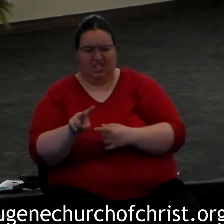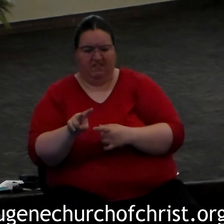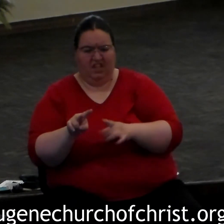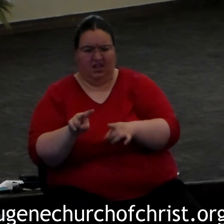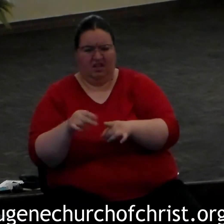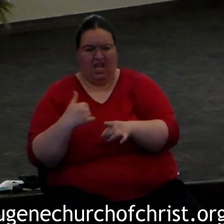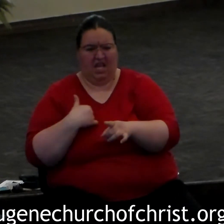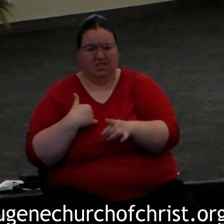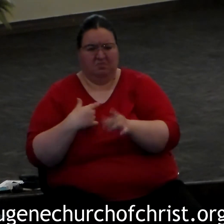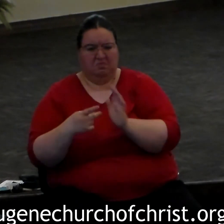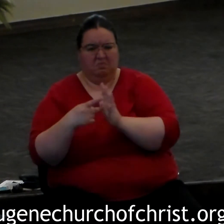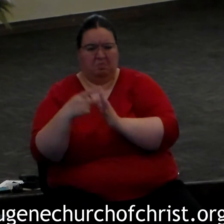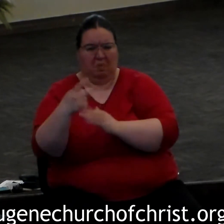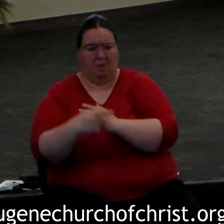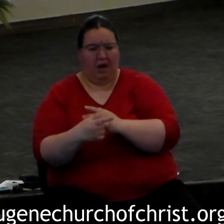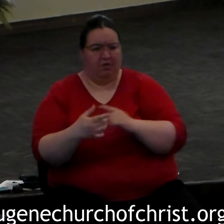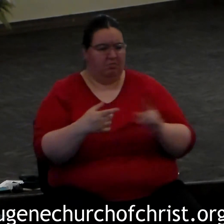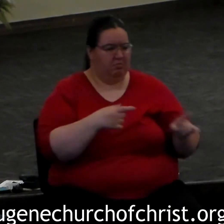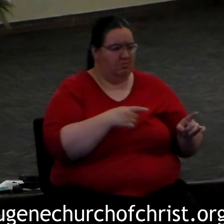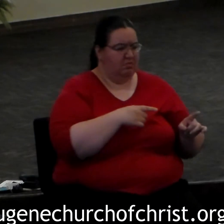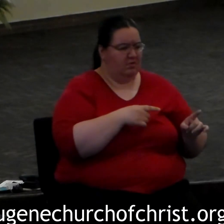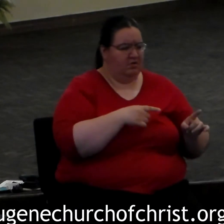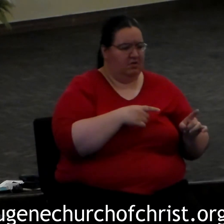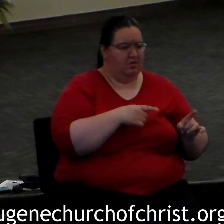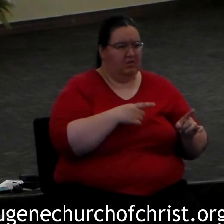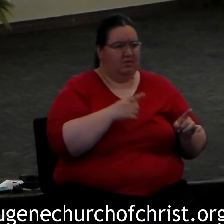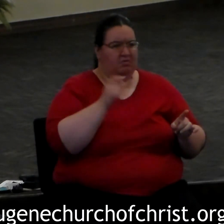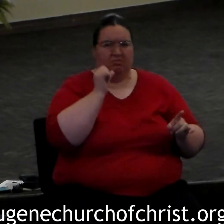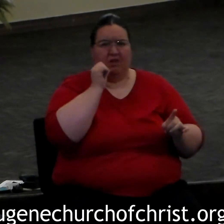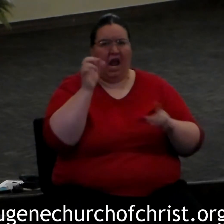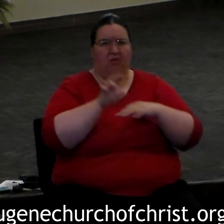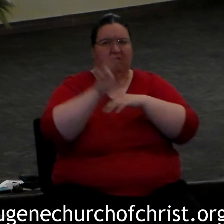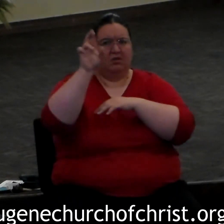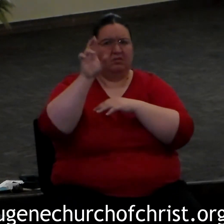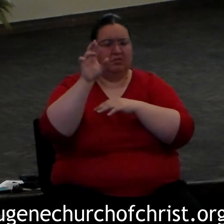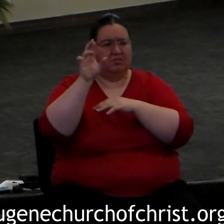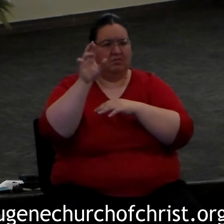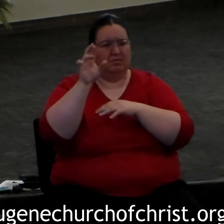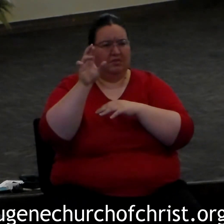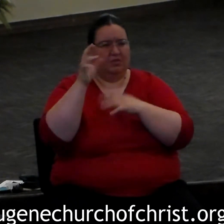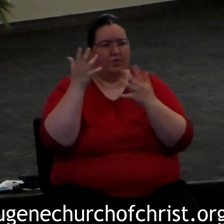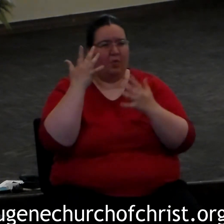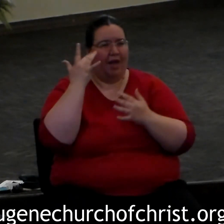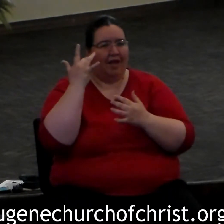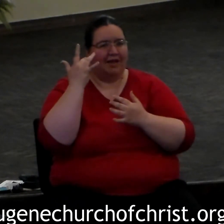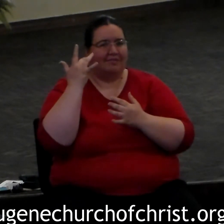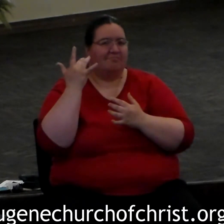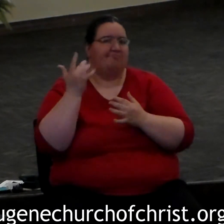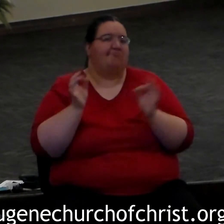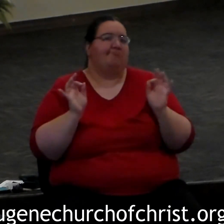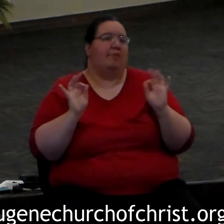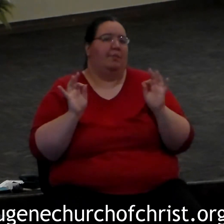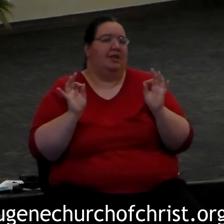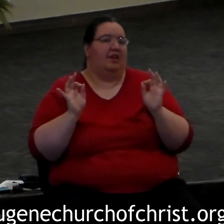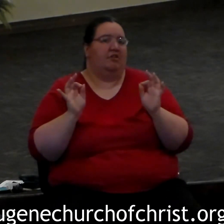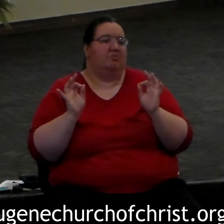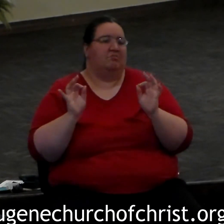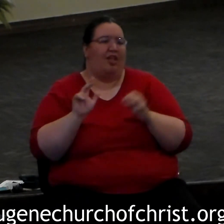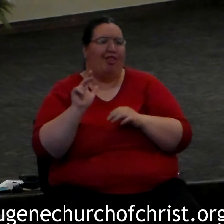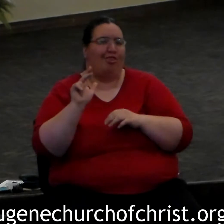lost amazement. This story and what Jesus does and what he does for us should amaze